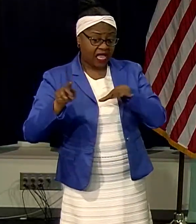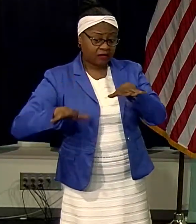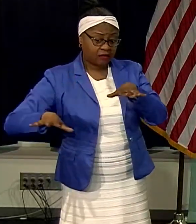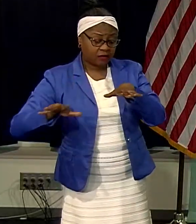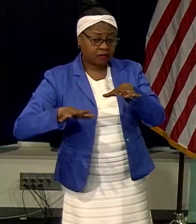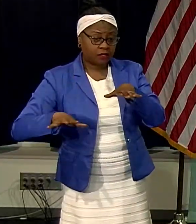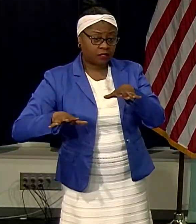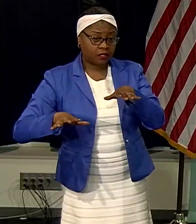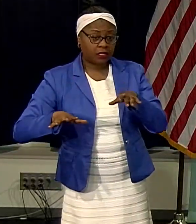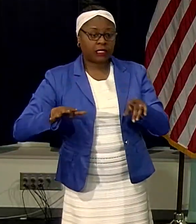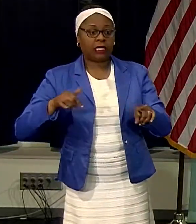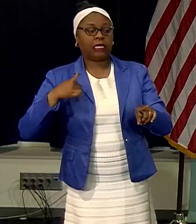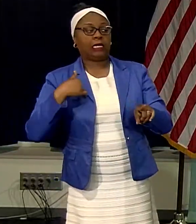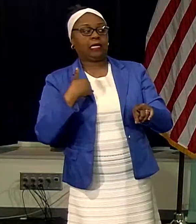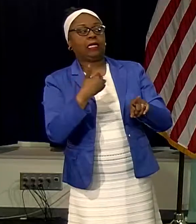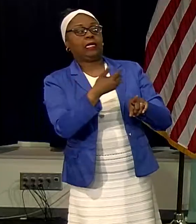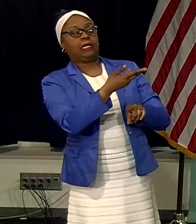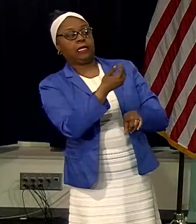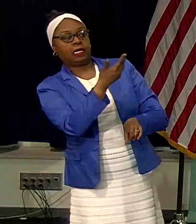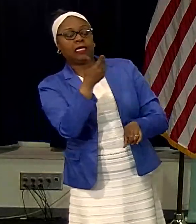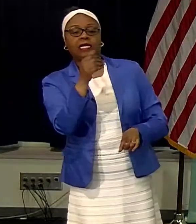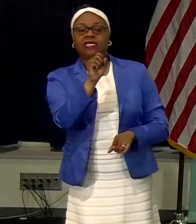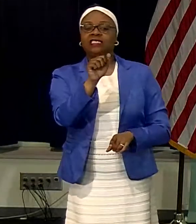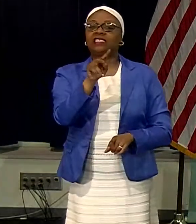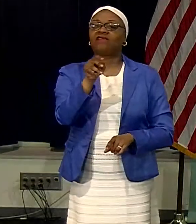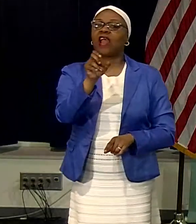I'm going to allow Savannah to speak on that one.